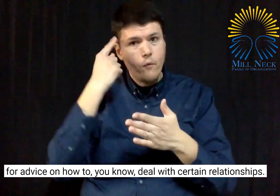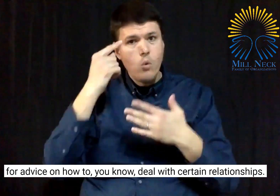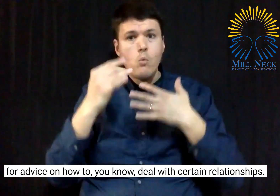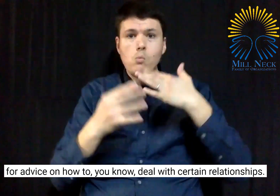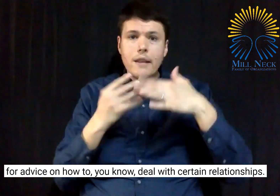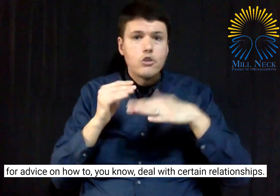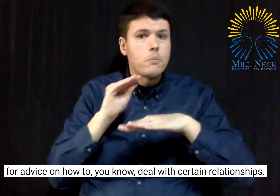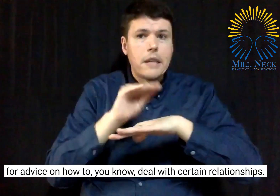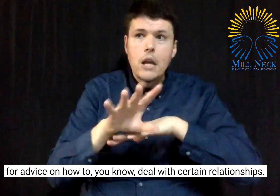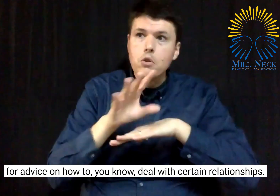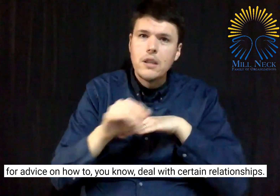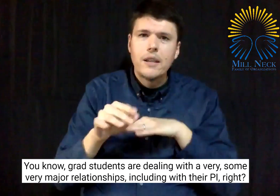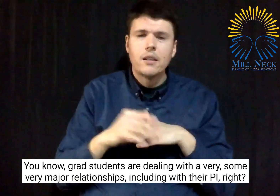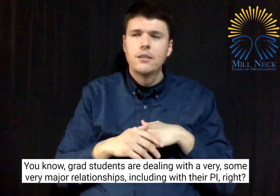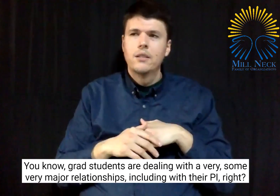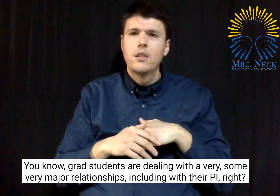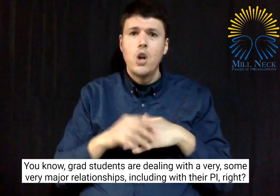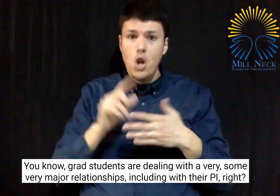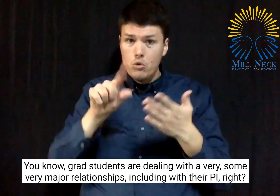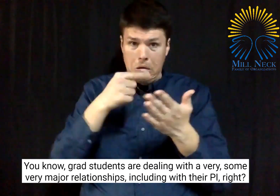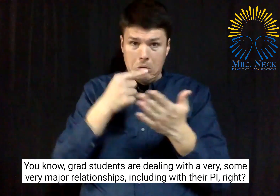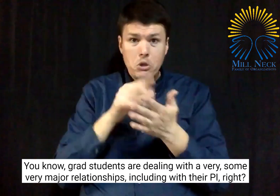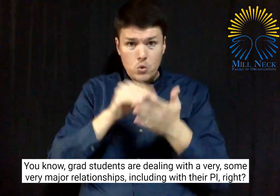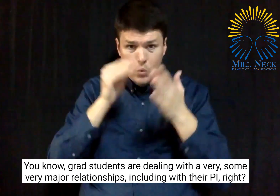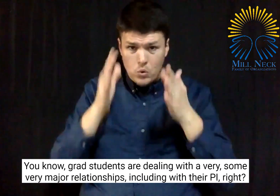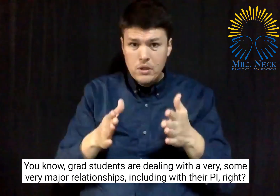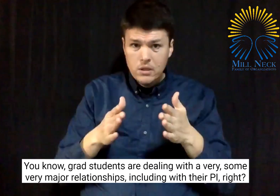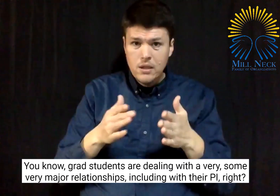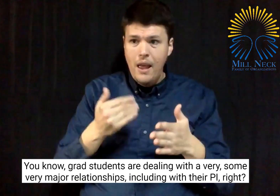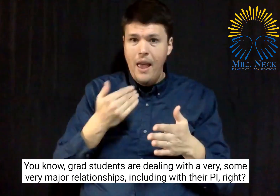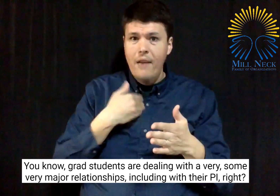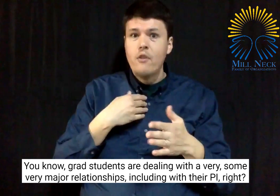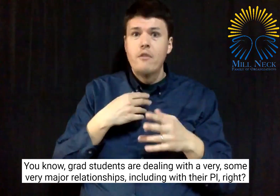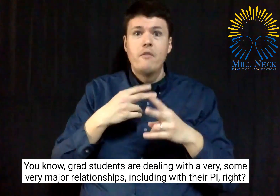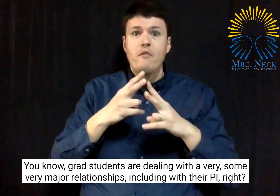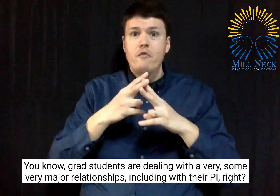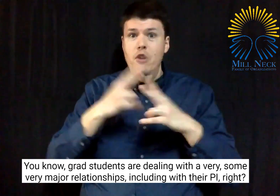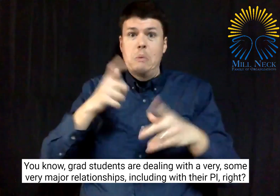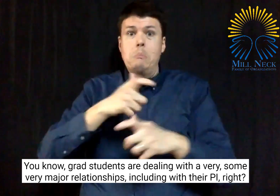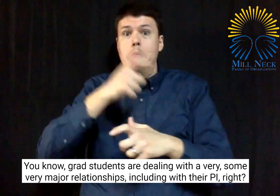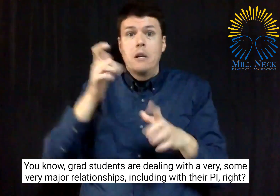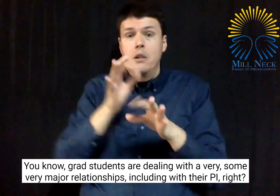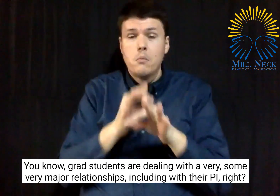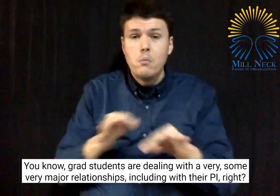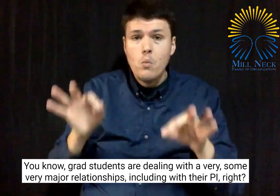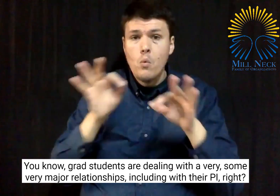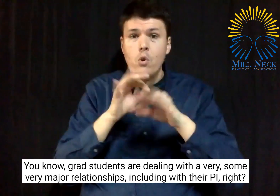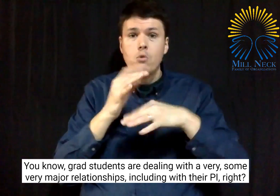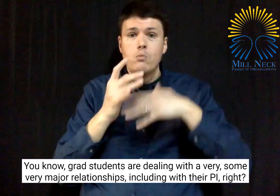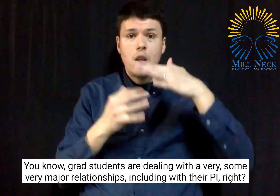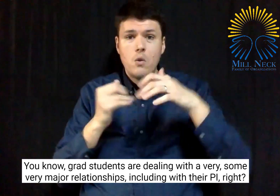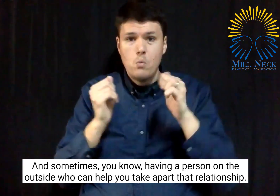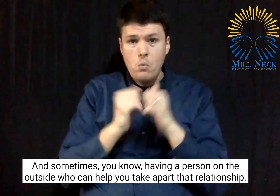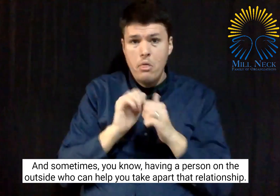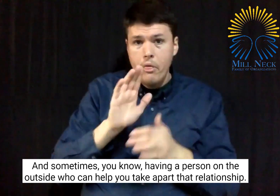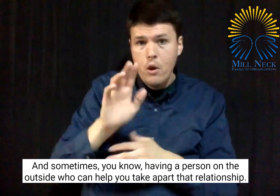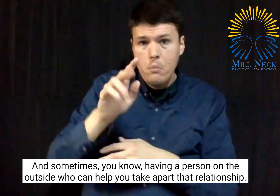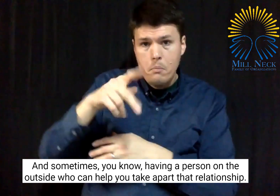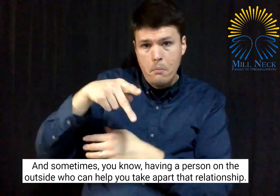certain relationships. Grad students are dealing with some very major relationships, including with their PI, right? And sometimes,